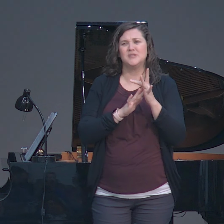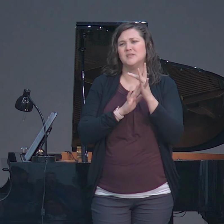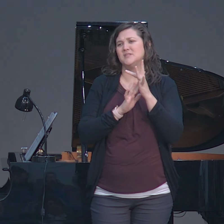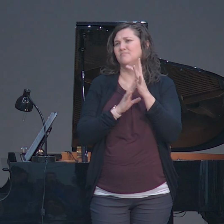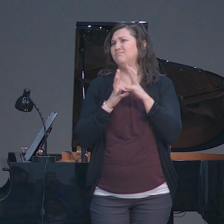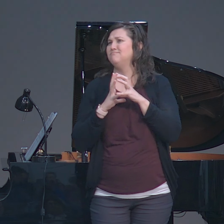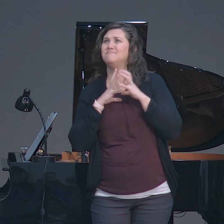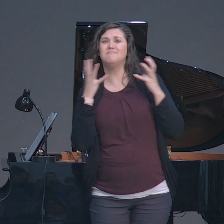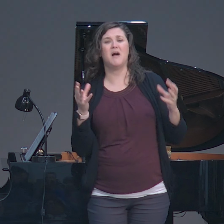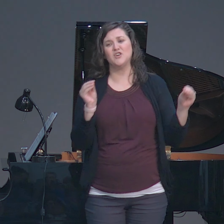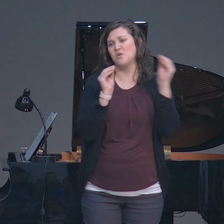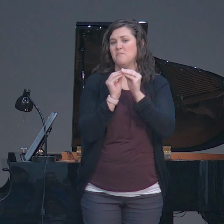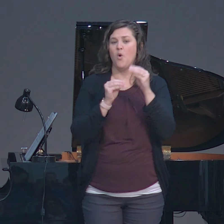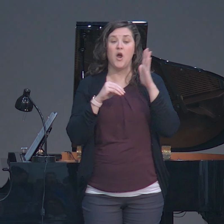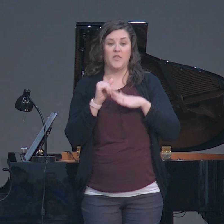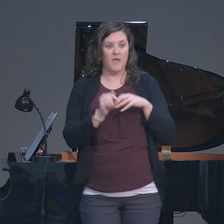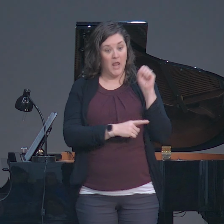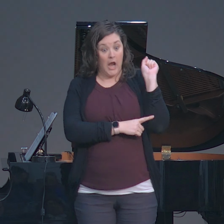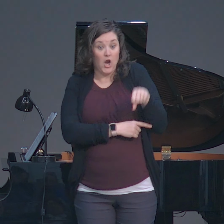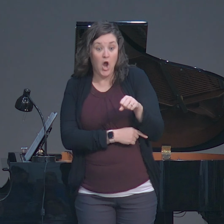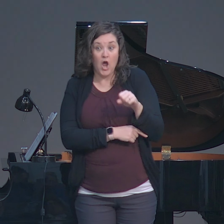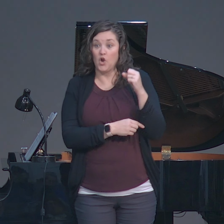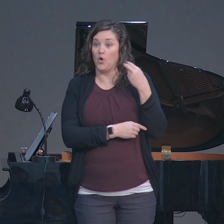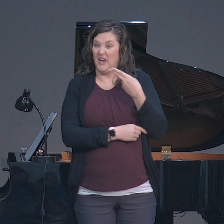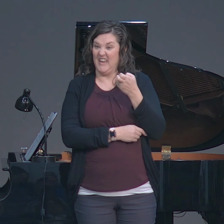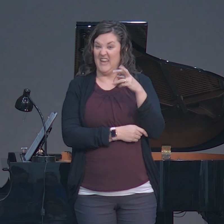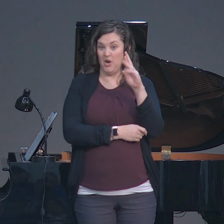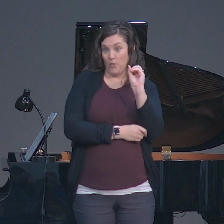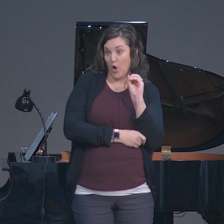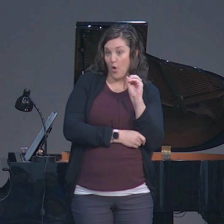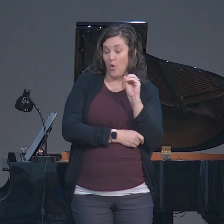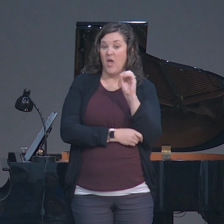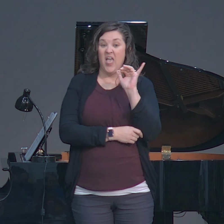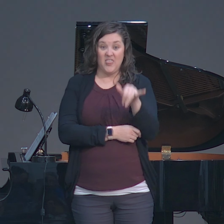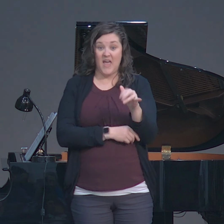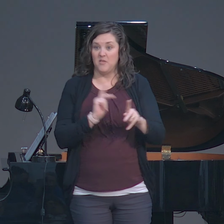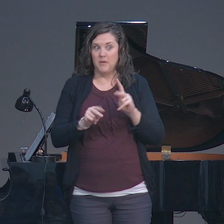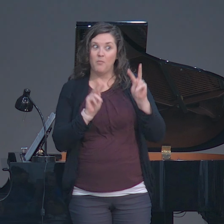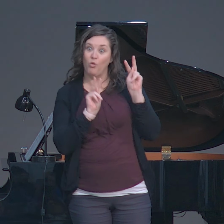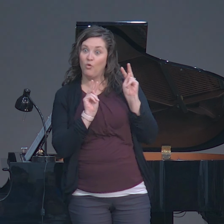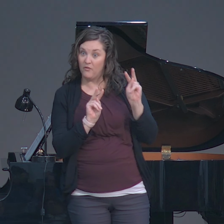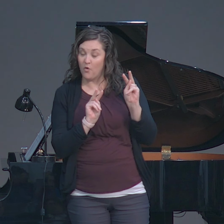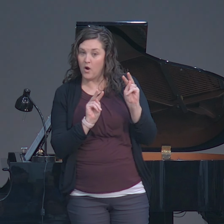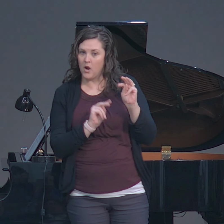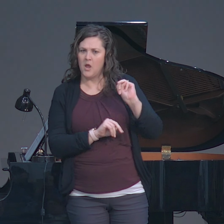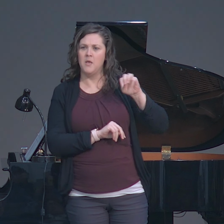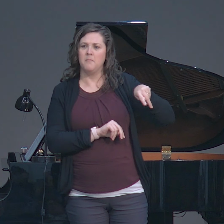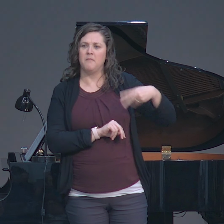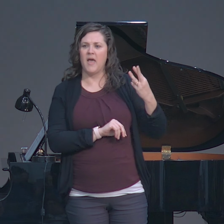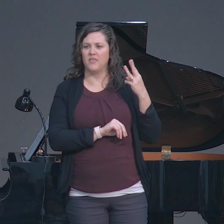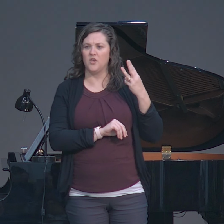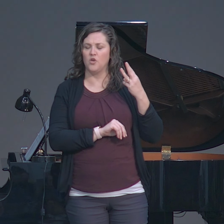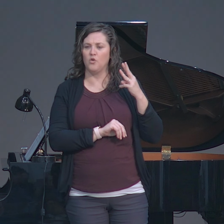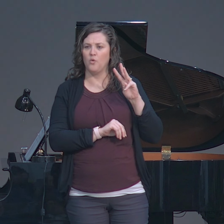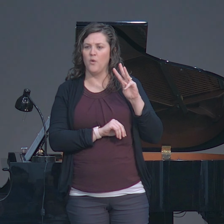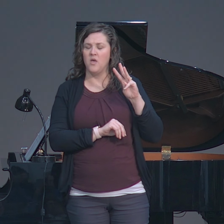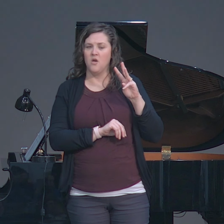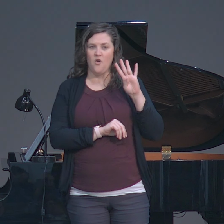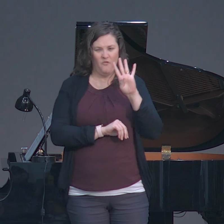much more than a conquering hero that the people were hoping for. Matthew 4:23 sums